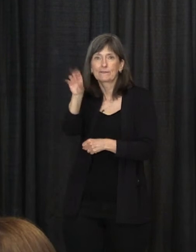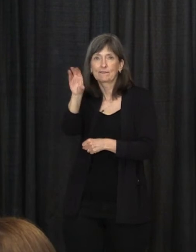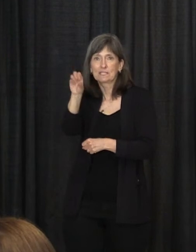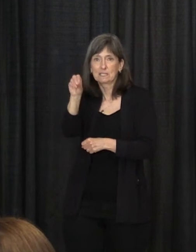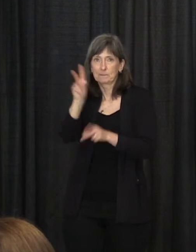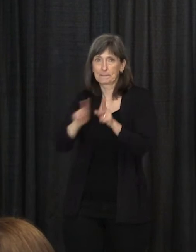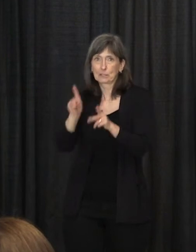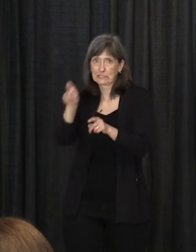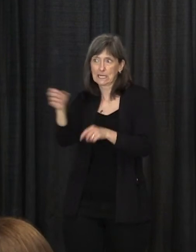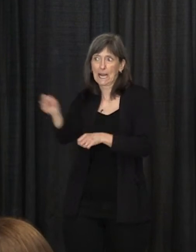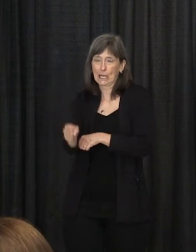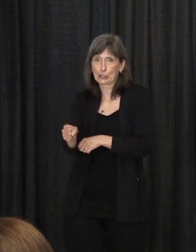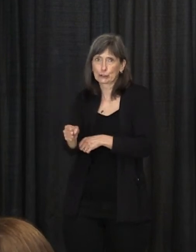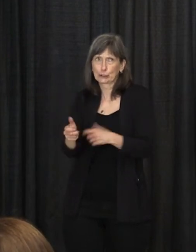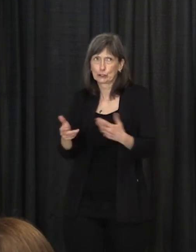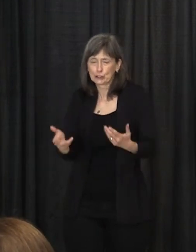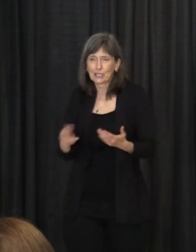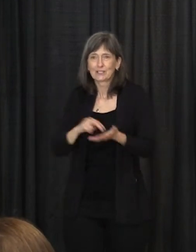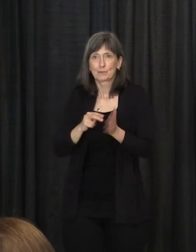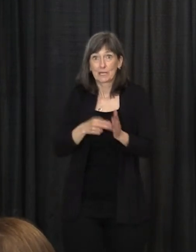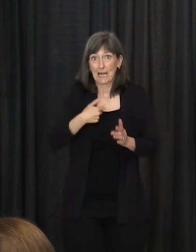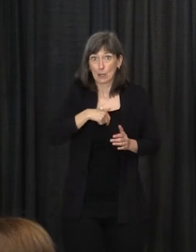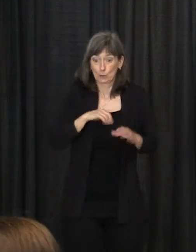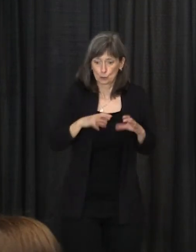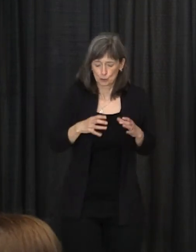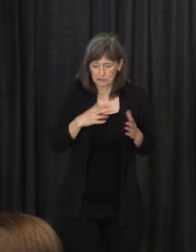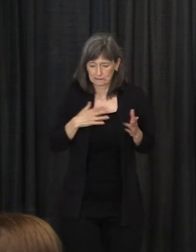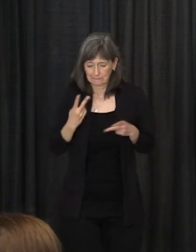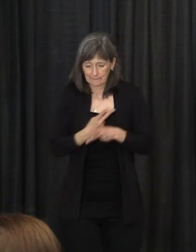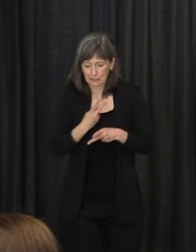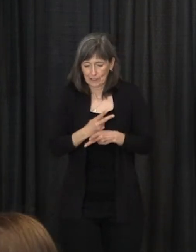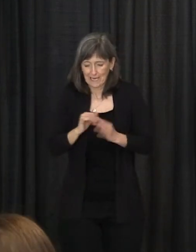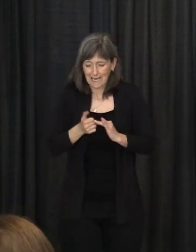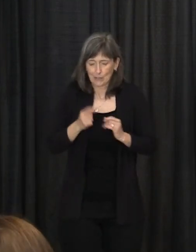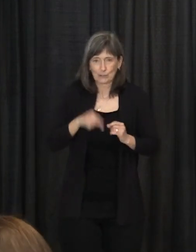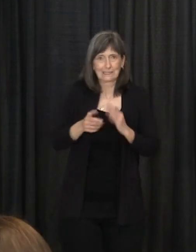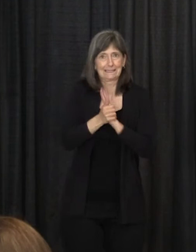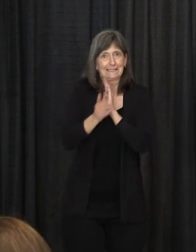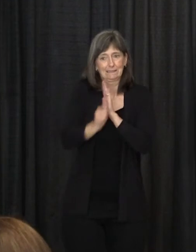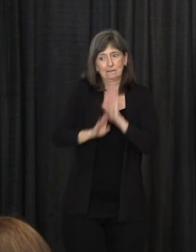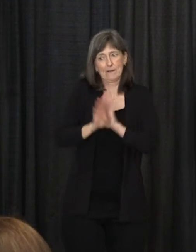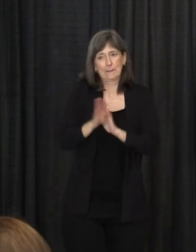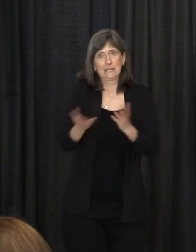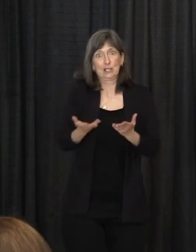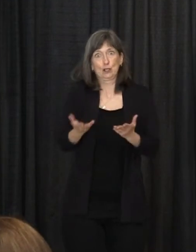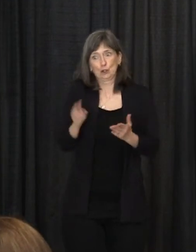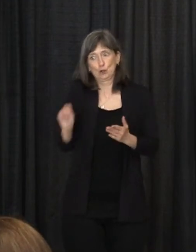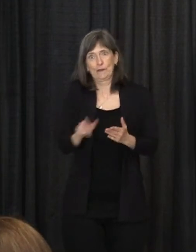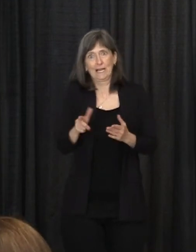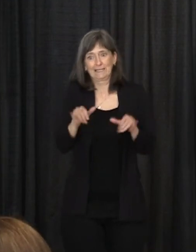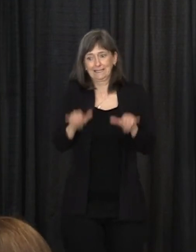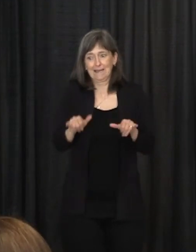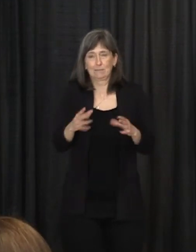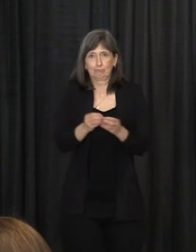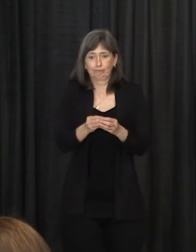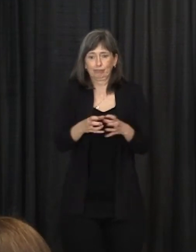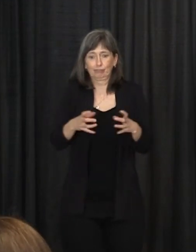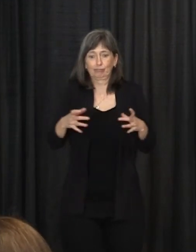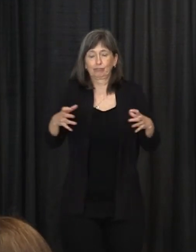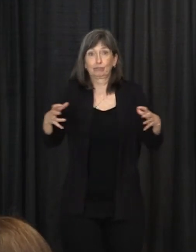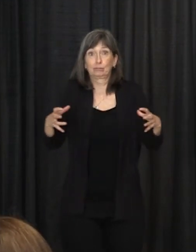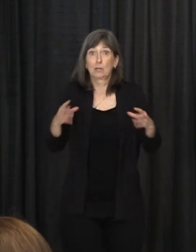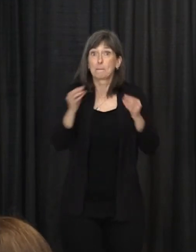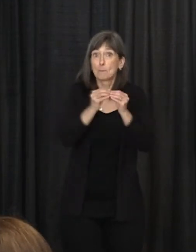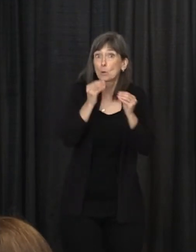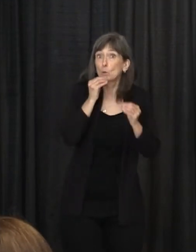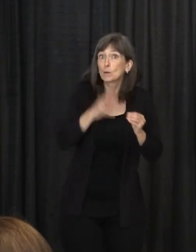on a multi-pronged strategy within our group to really help build the talent pipeline for the tech sector. That strategy includes more women